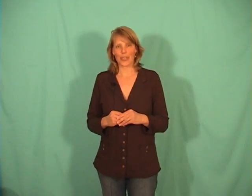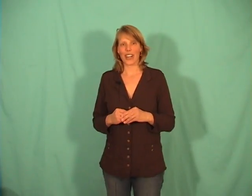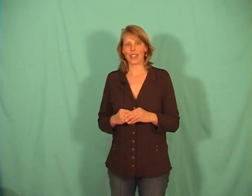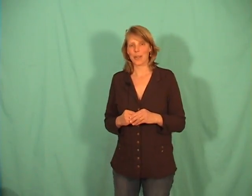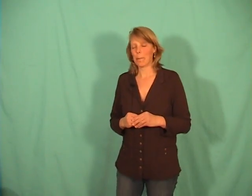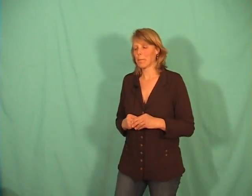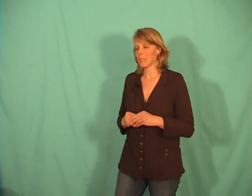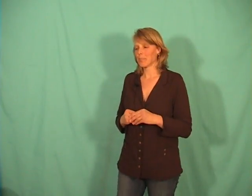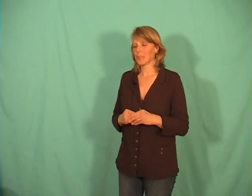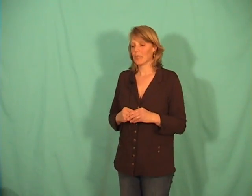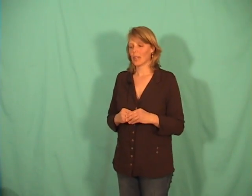child.